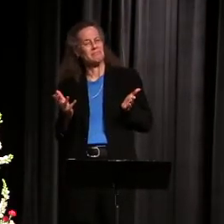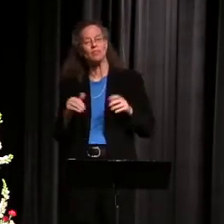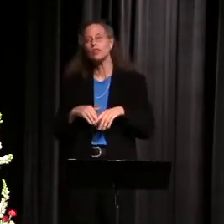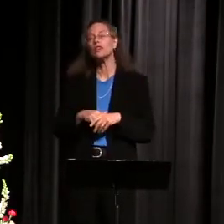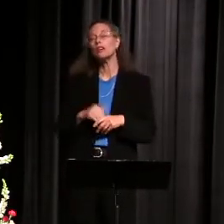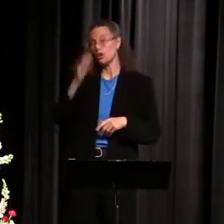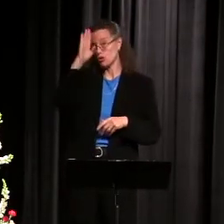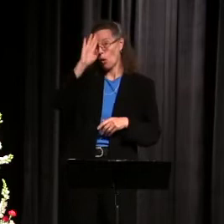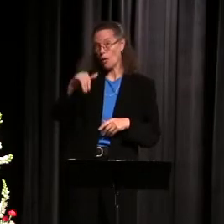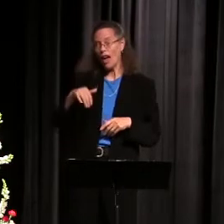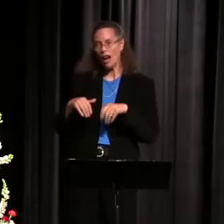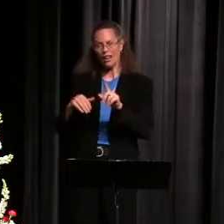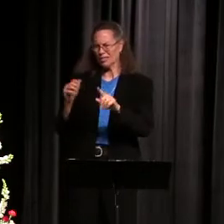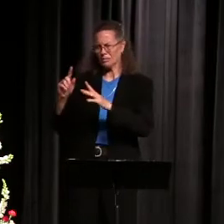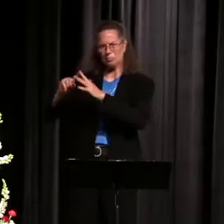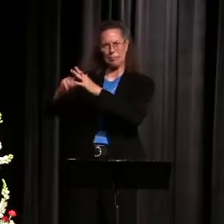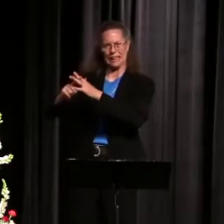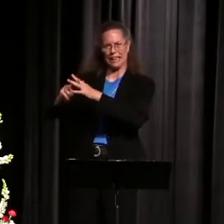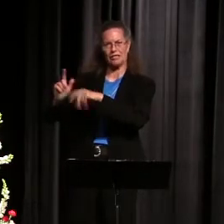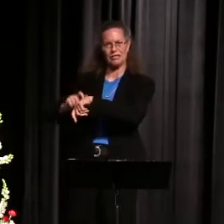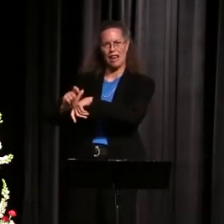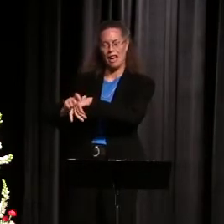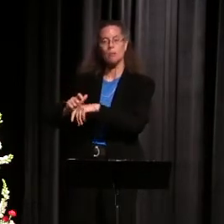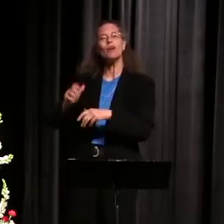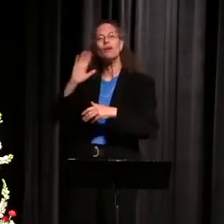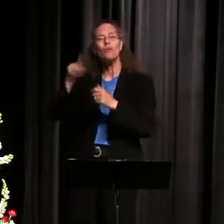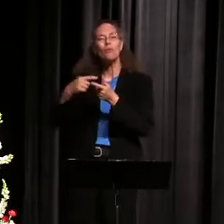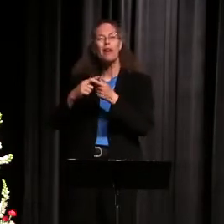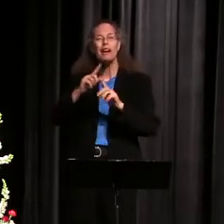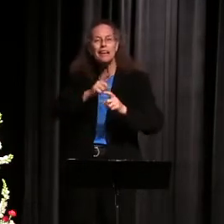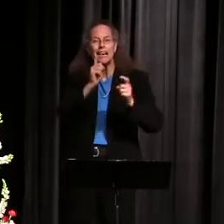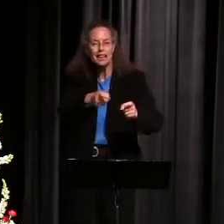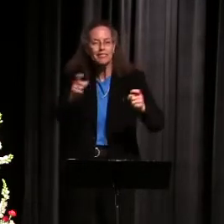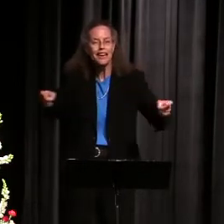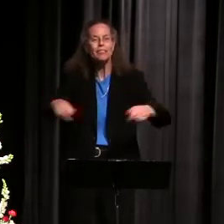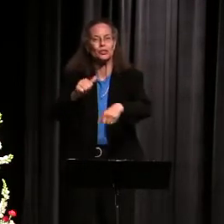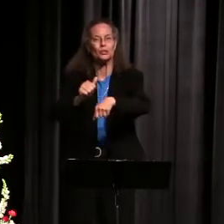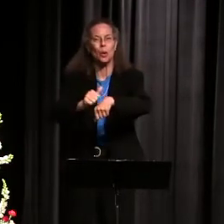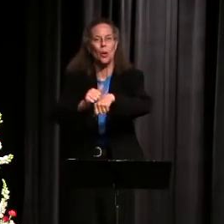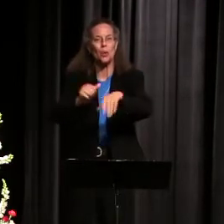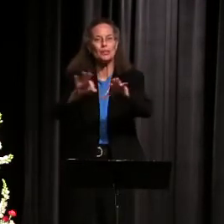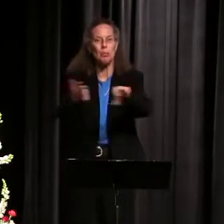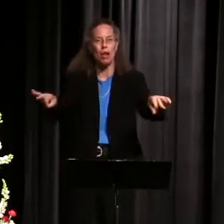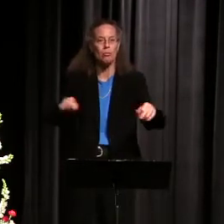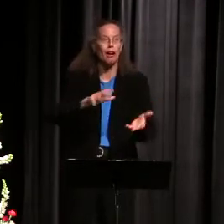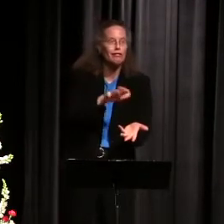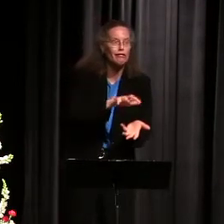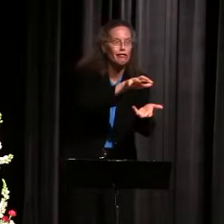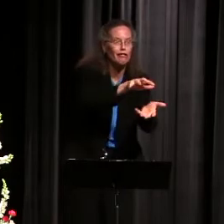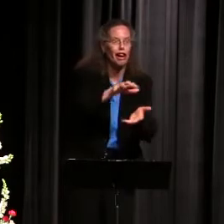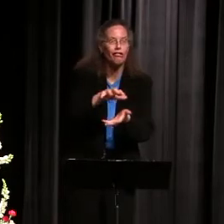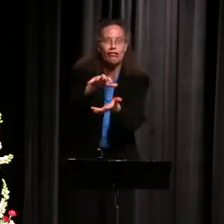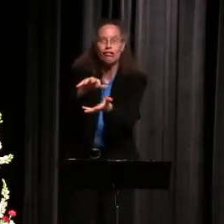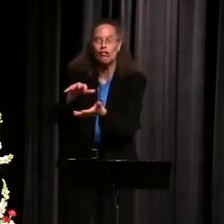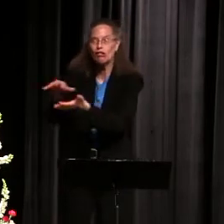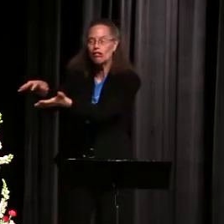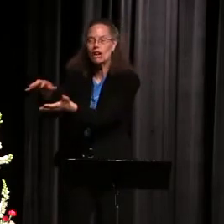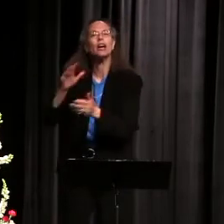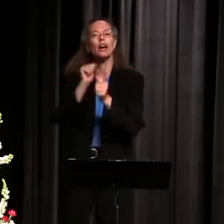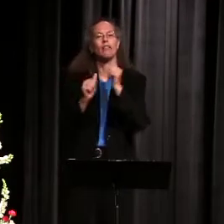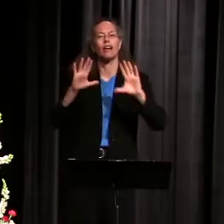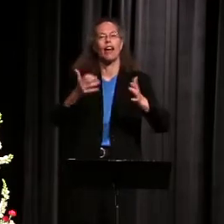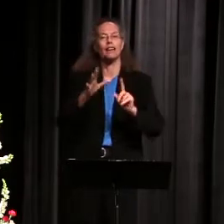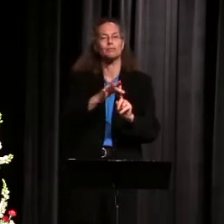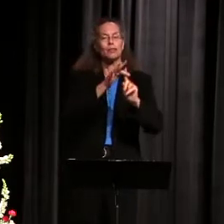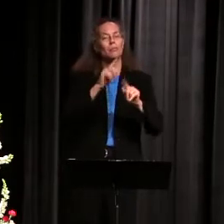Of course, since the dawn of time when they handed out stone diplomas, every graduation speaker has said their class is special. But I think the class of 2020